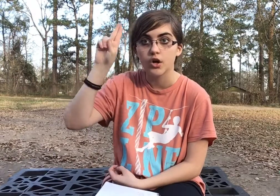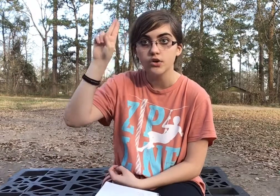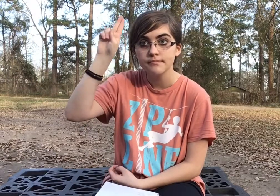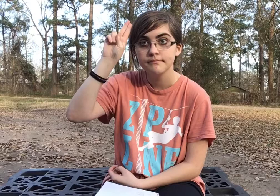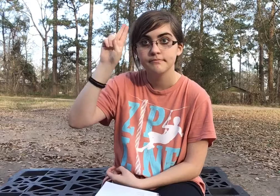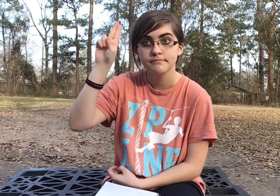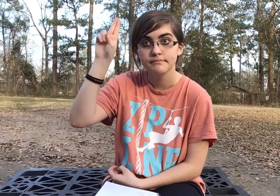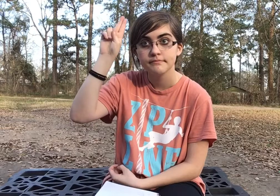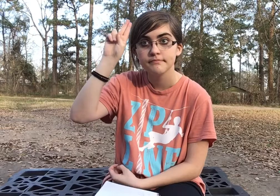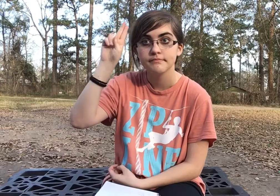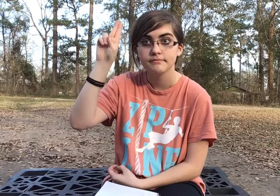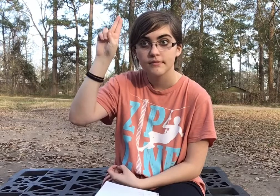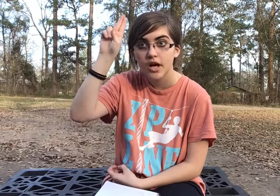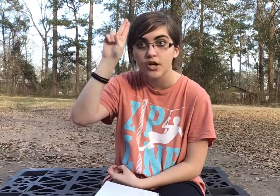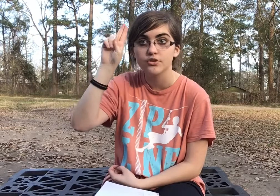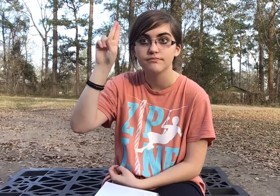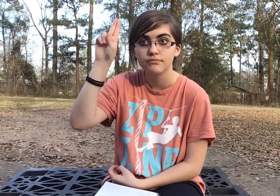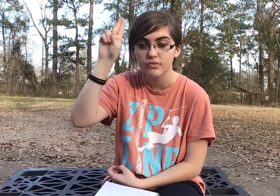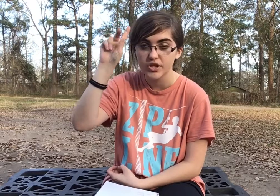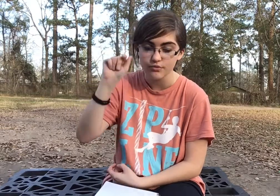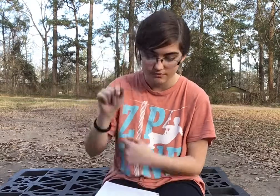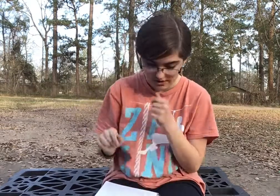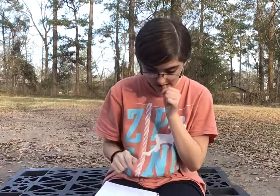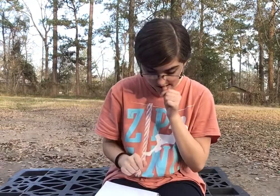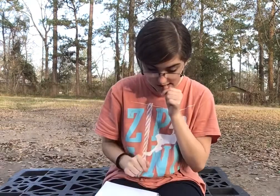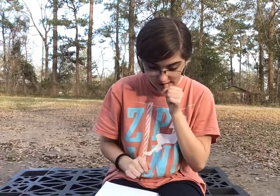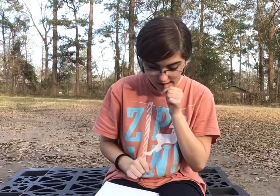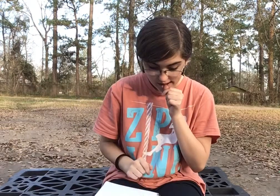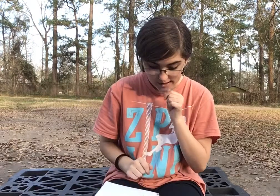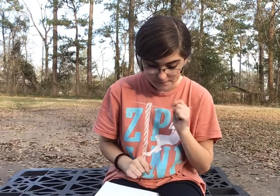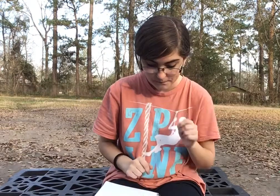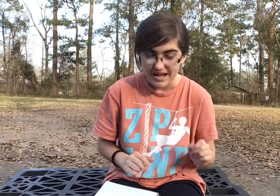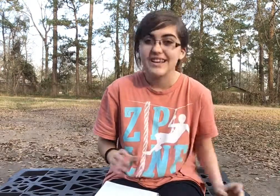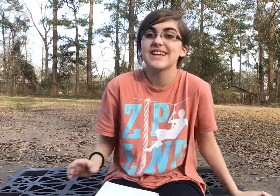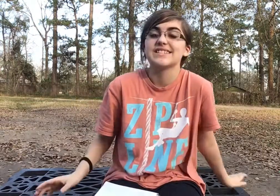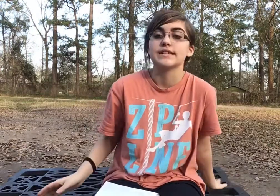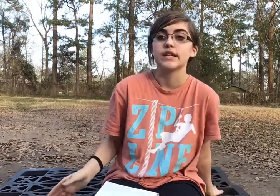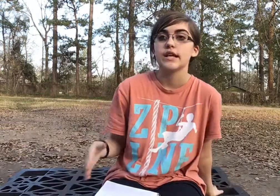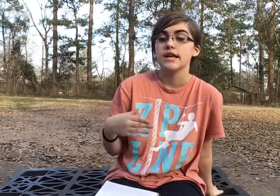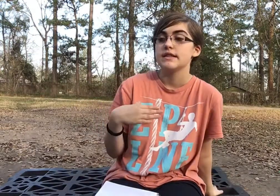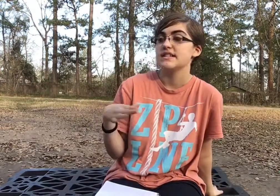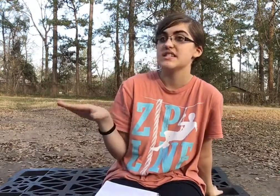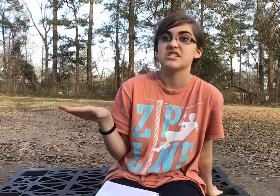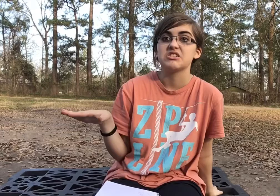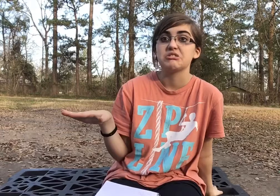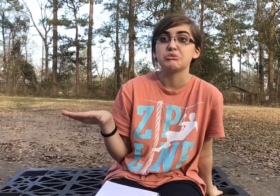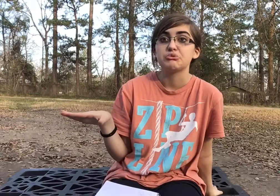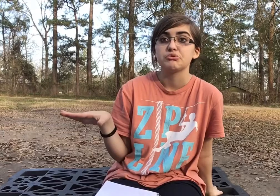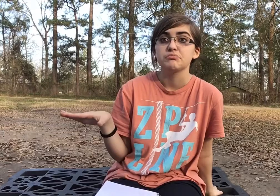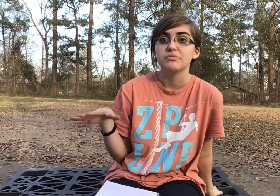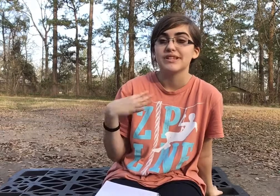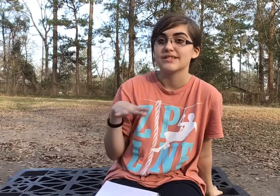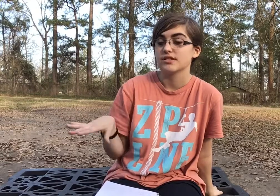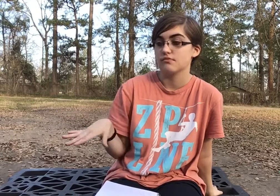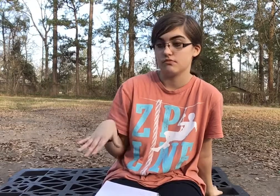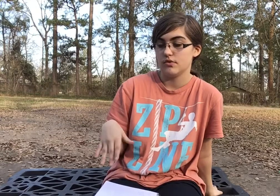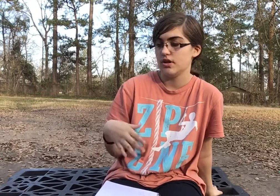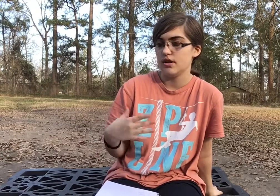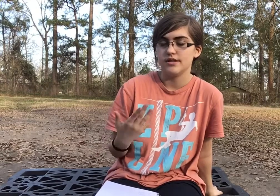uncle, uncle, with a U. Cousin. This is gender neutral. It's